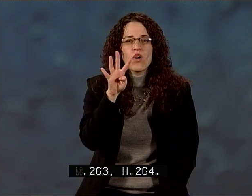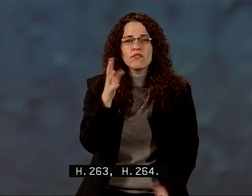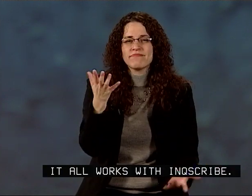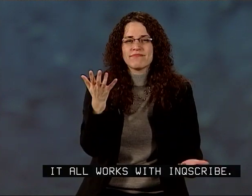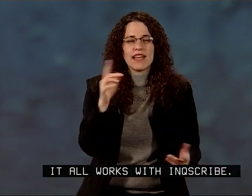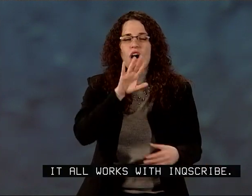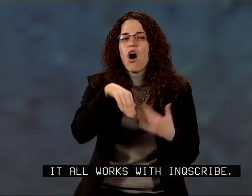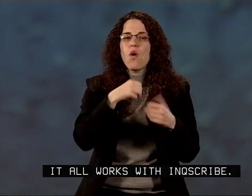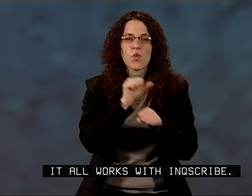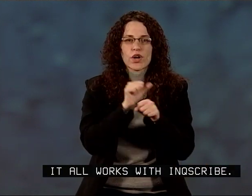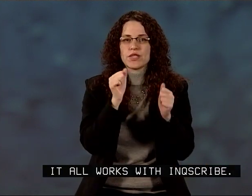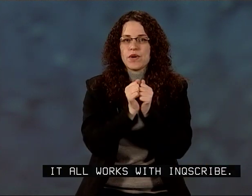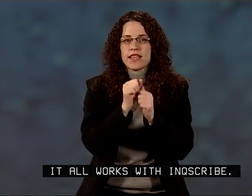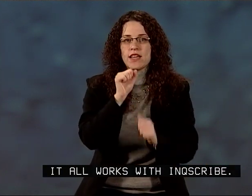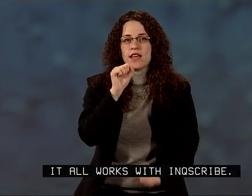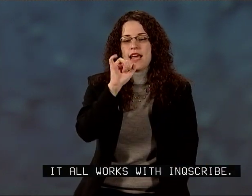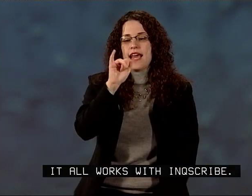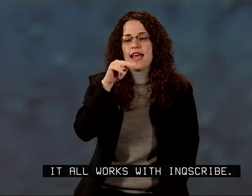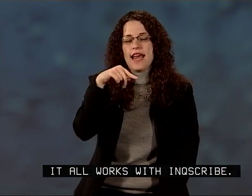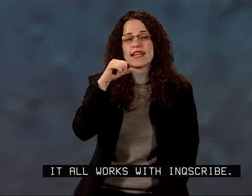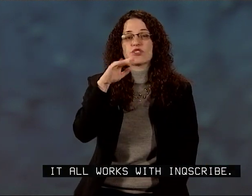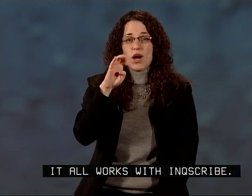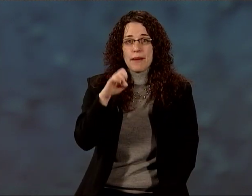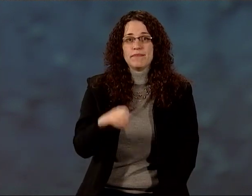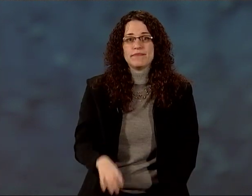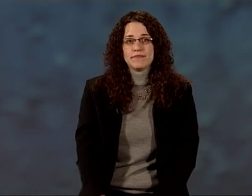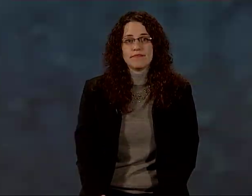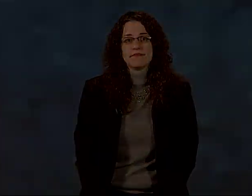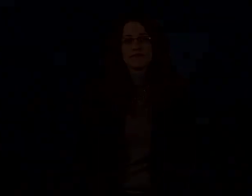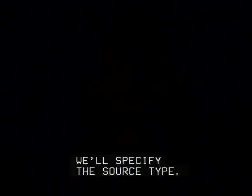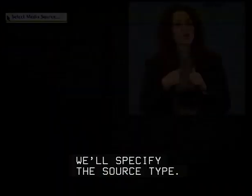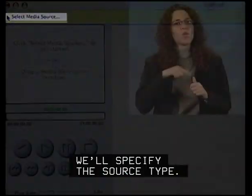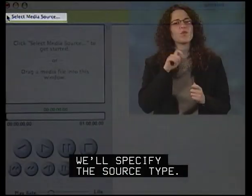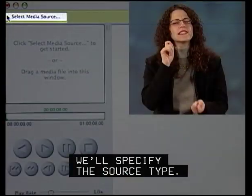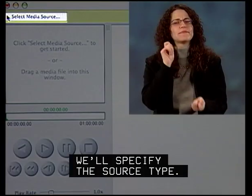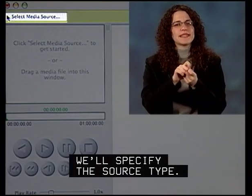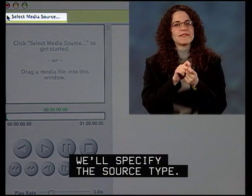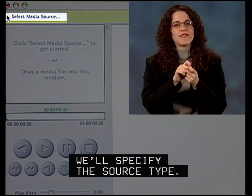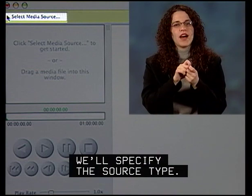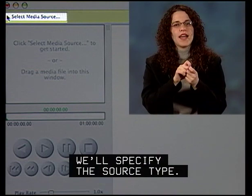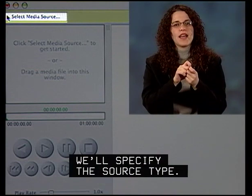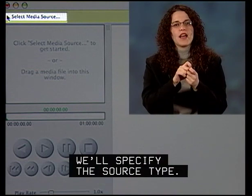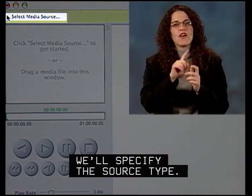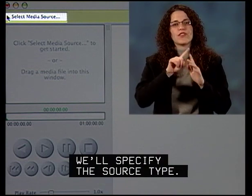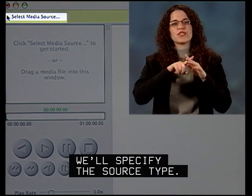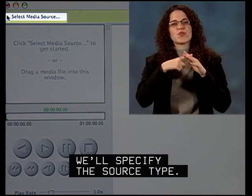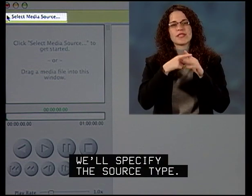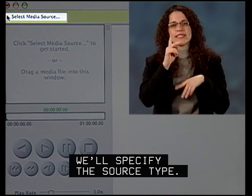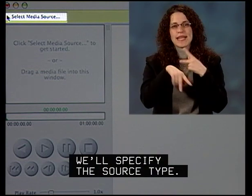H.264. It all works with InkScribe. We'll specify the source